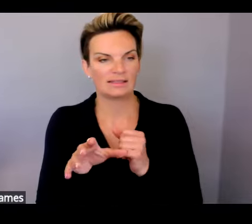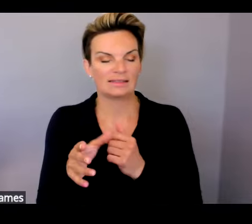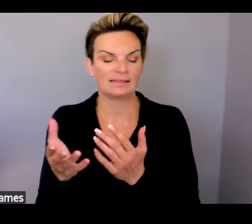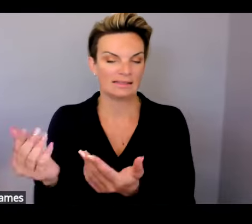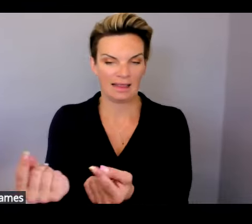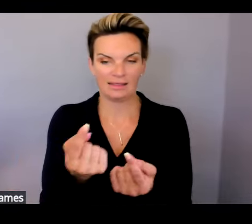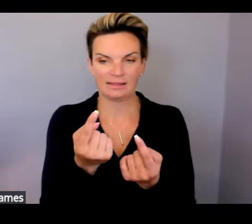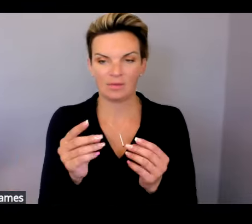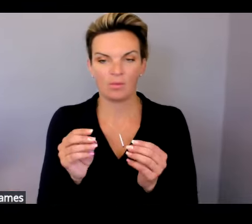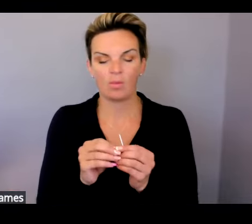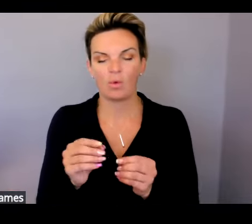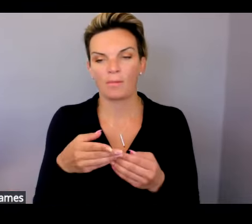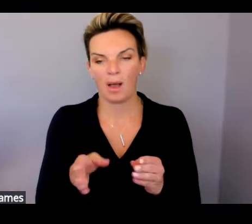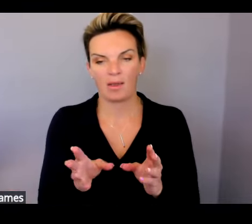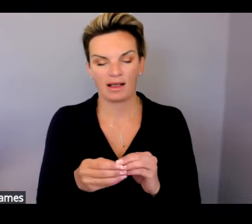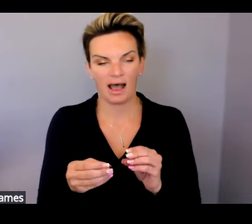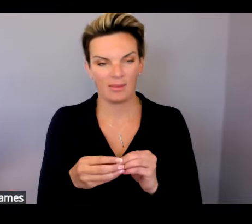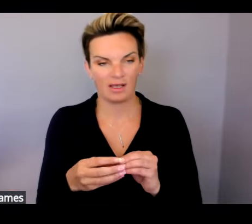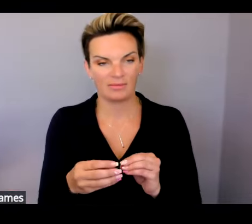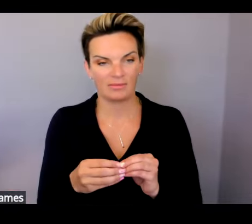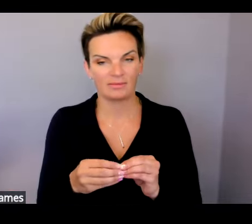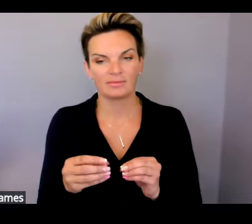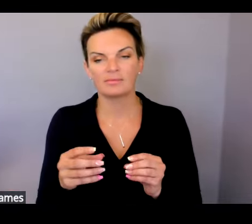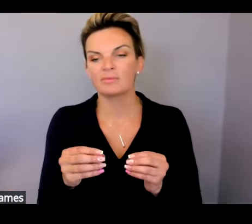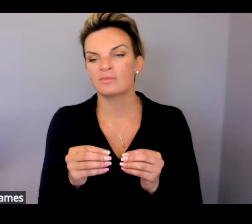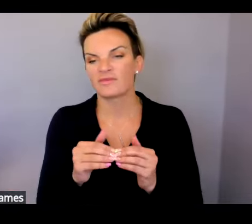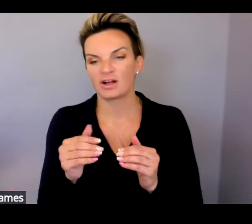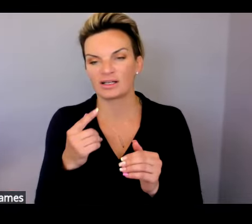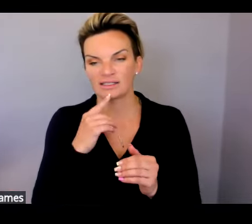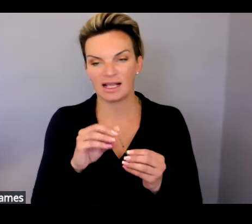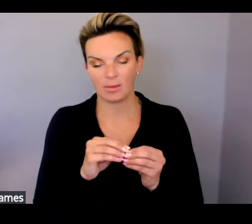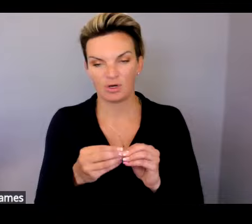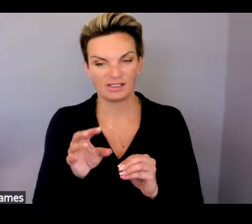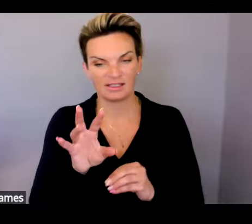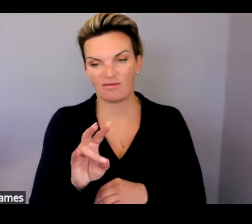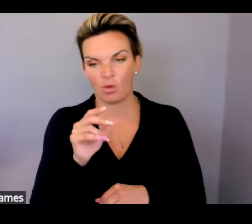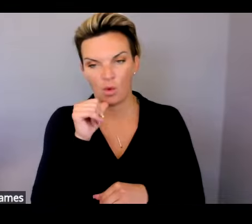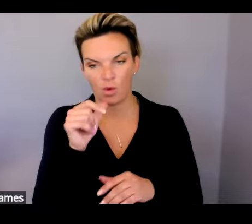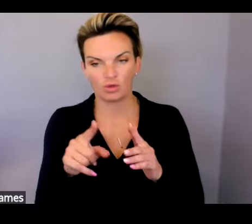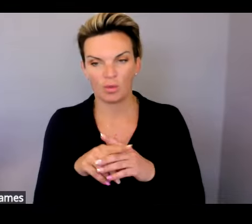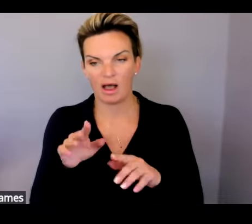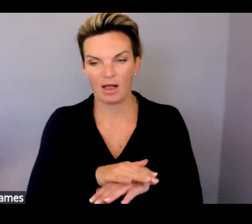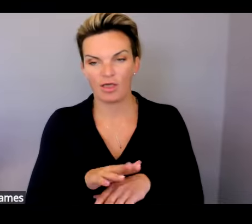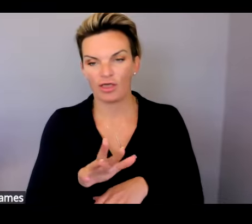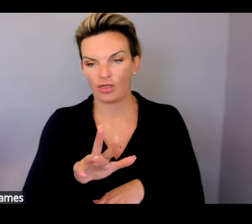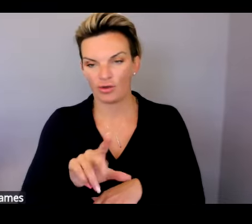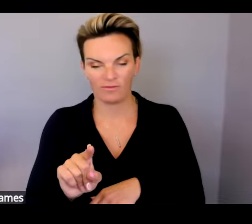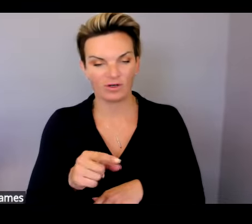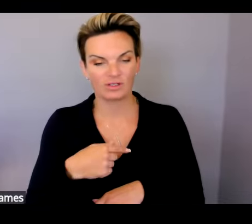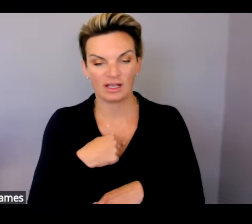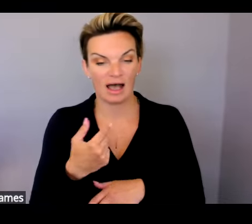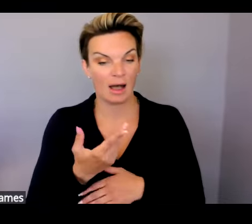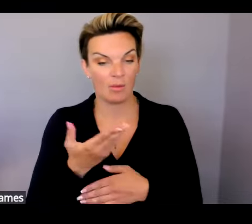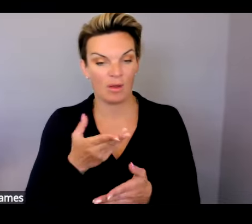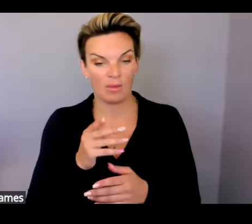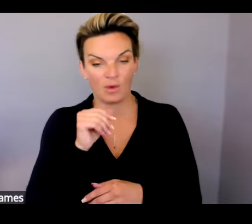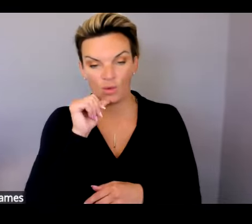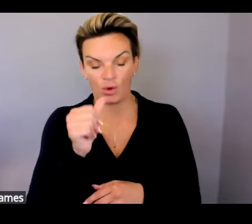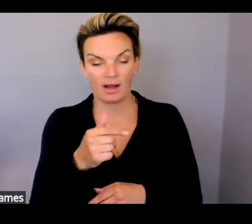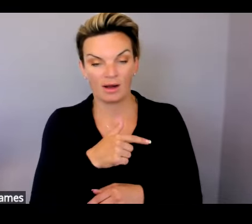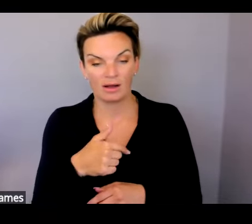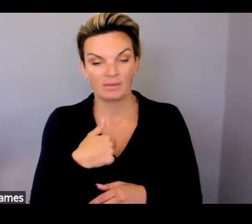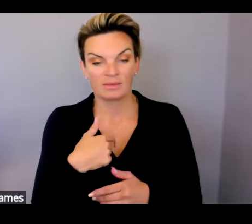And this one it's fair to say number 7 is not going to show up on the 31st I probably wouldn't, I mean, if you want, we